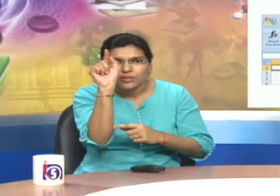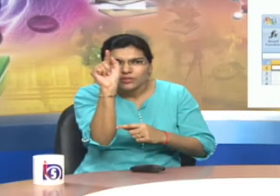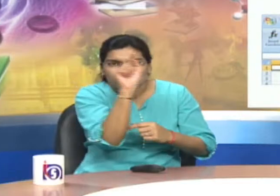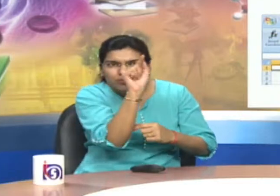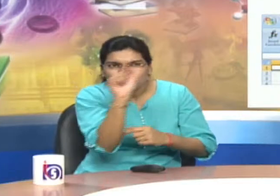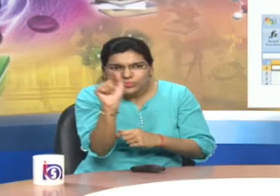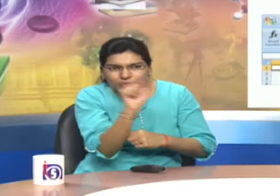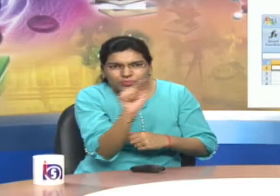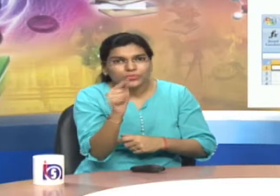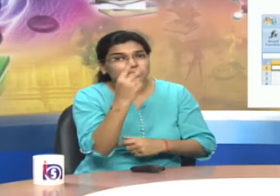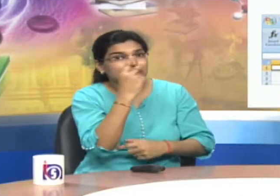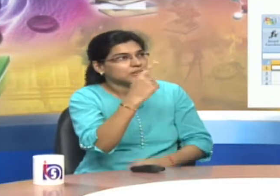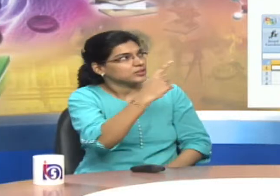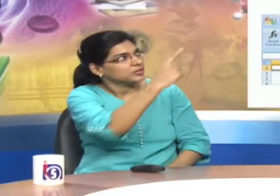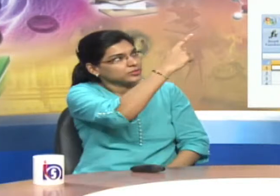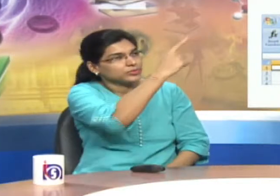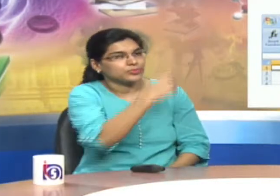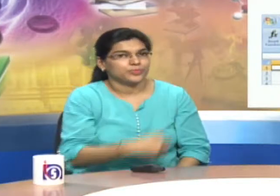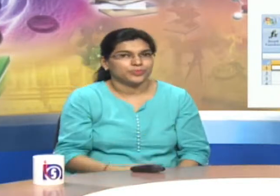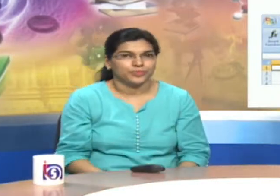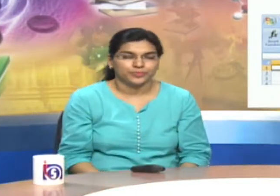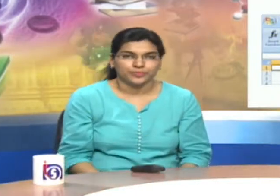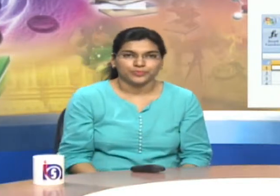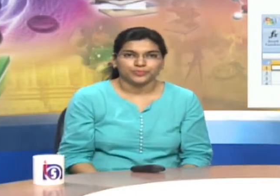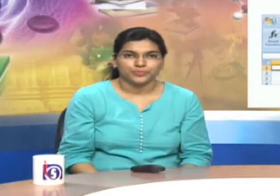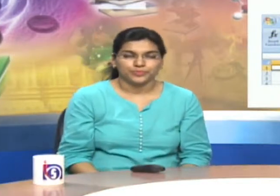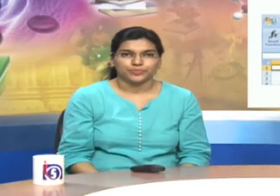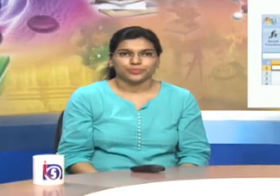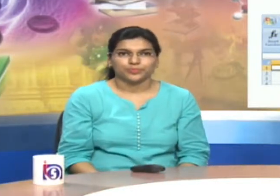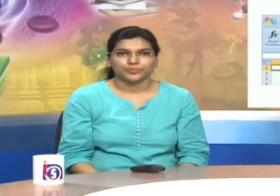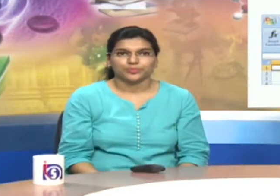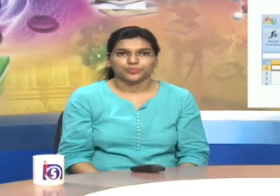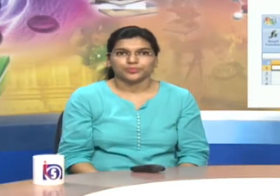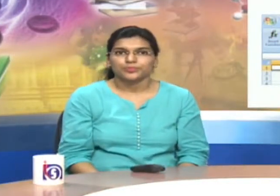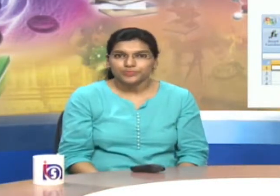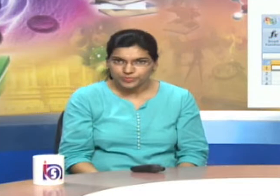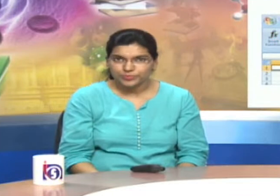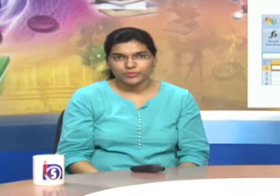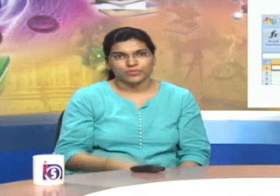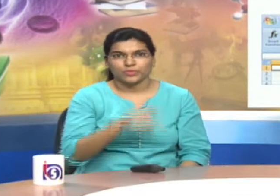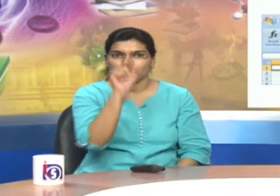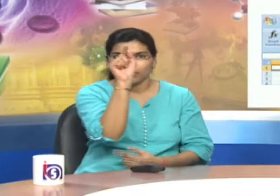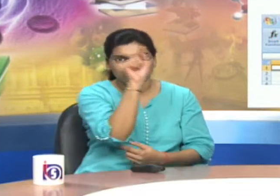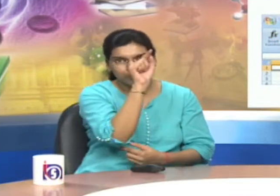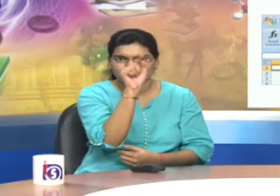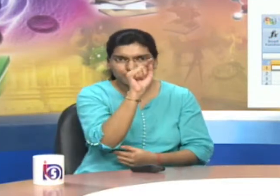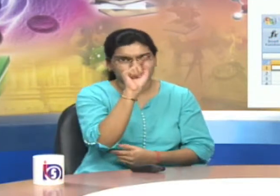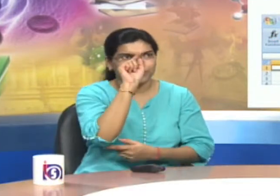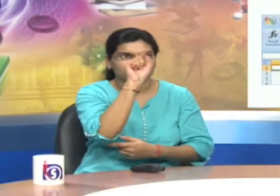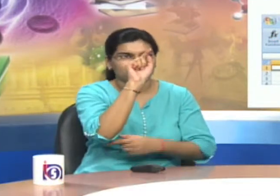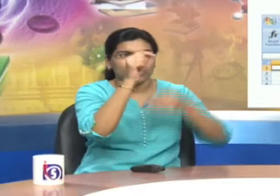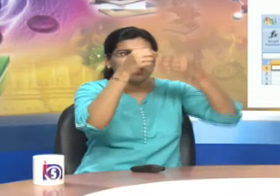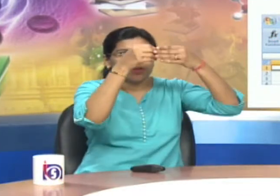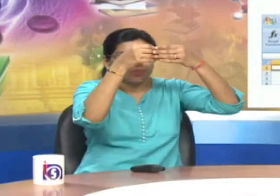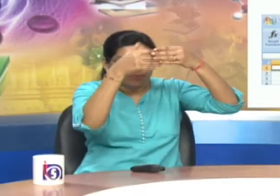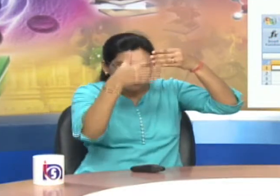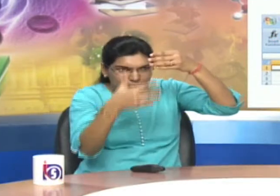average, count numbers, maximum, minimum, and many other functions that you can see under